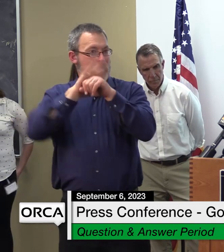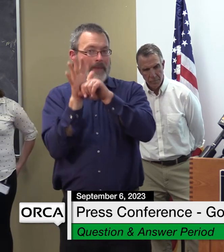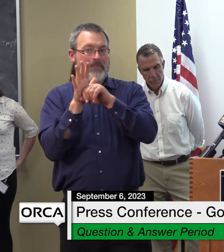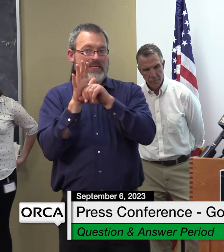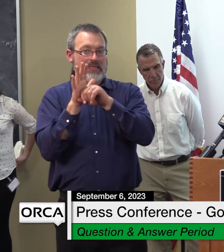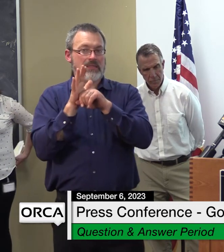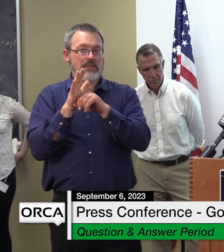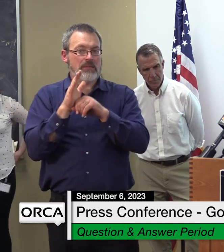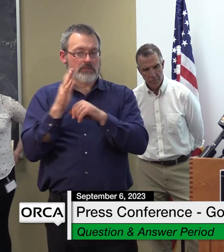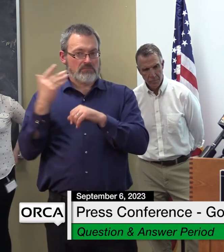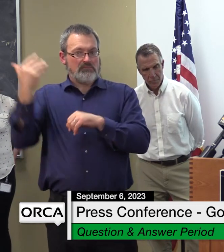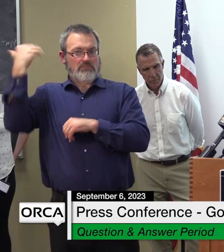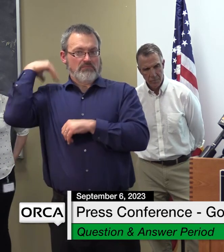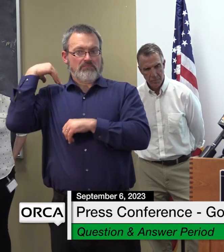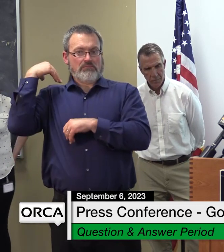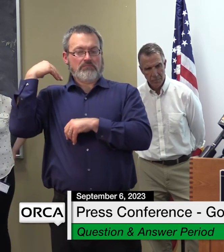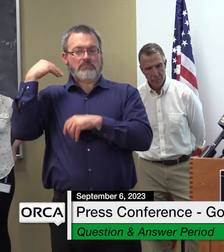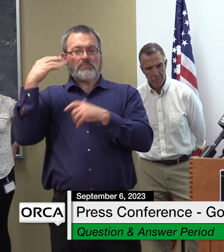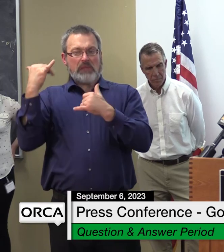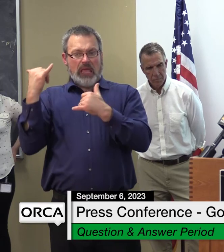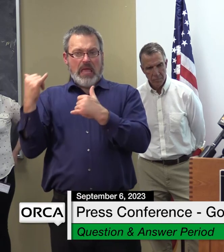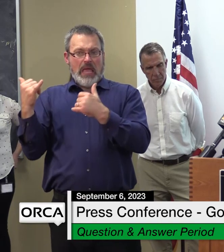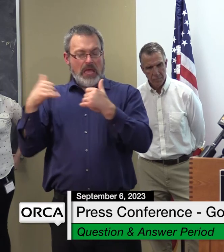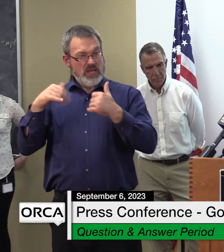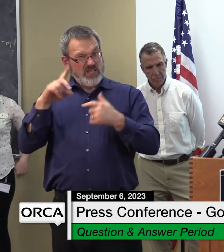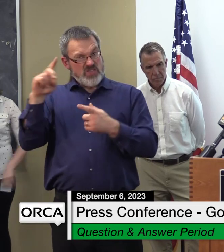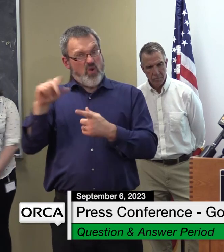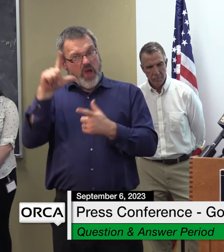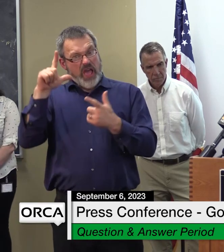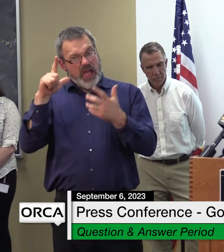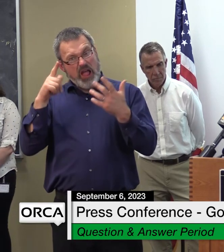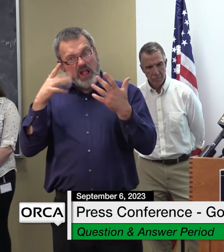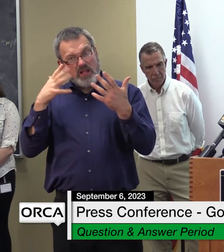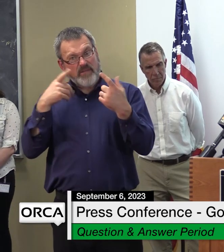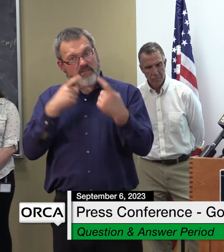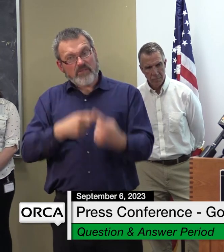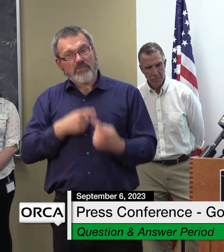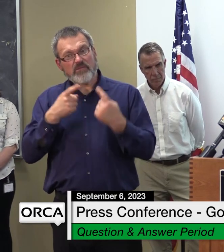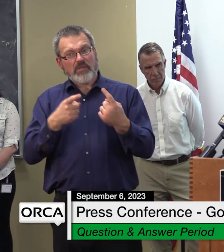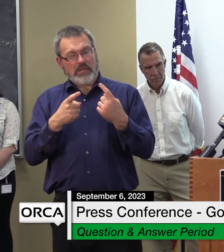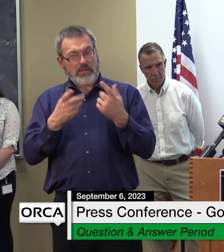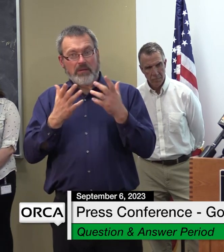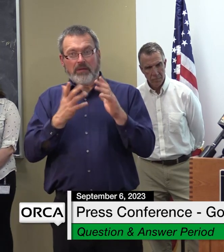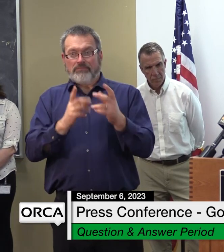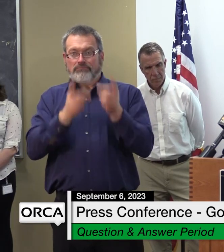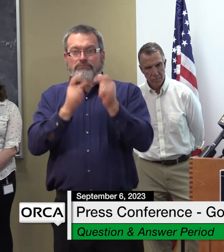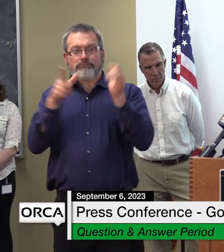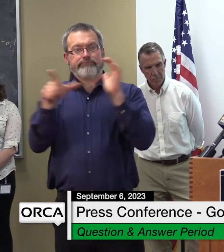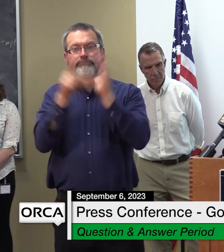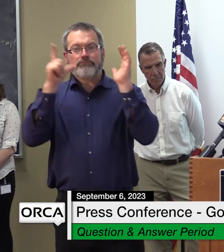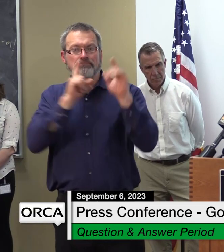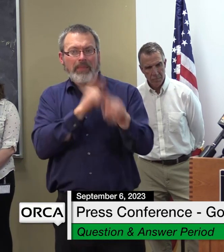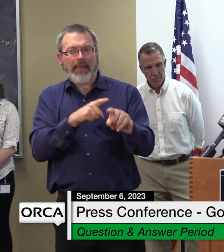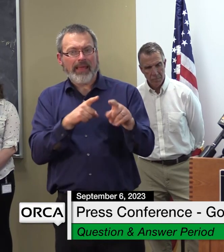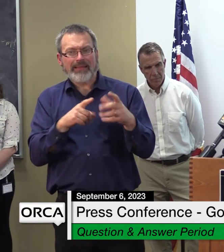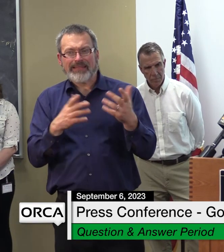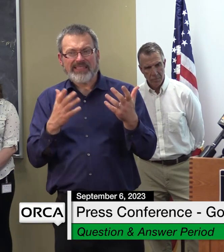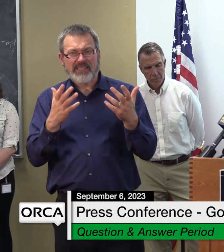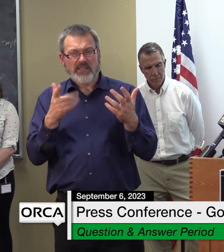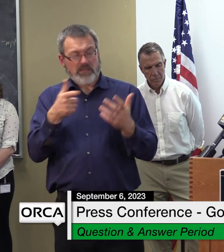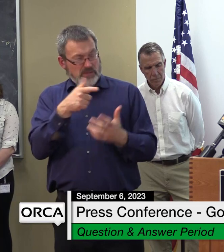Labor, again, is struggling to provide prompt aid in the aftermath of the disaster? Were there any lessons learned